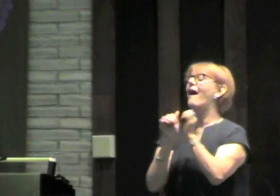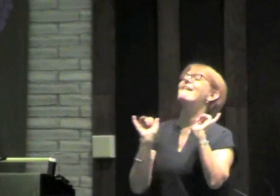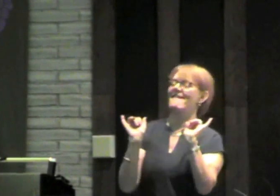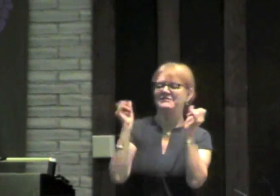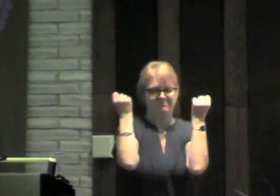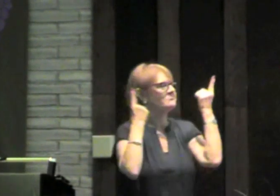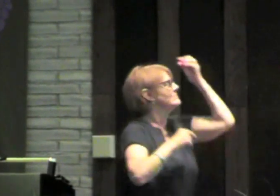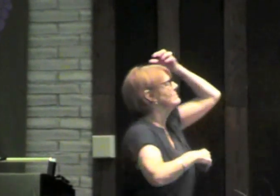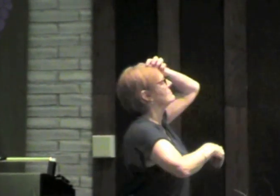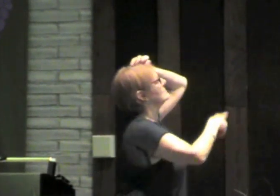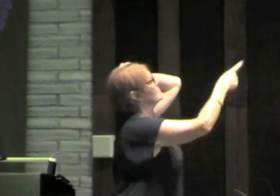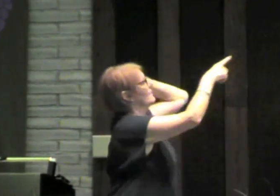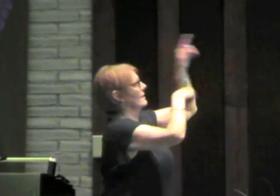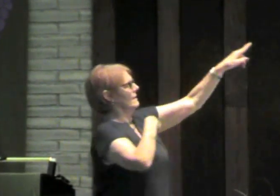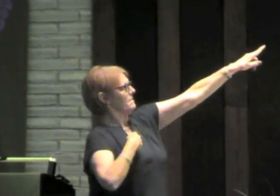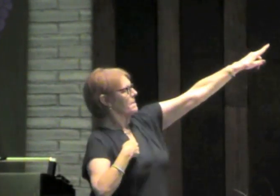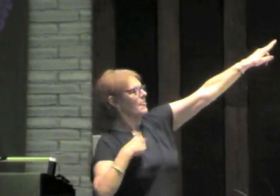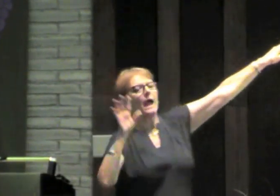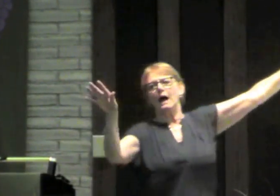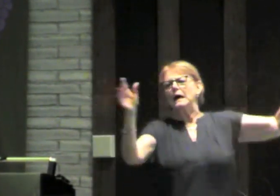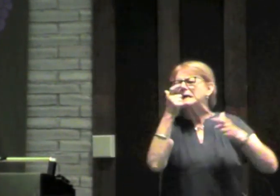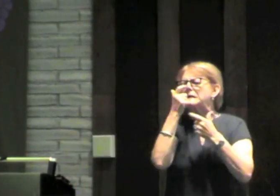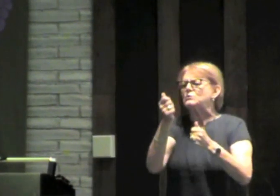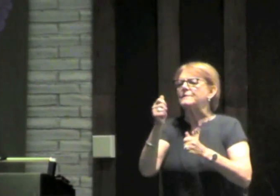their religious preferences. So that's why they have such peaceable relations.